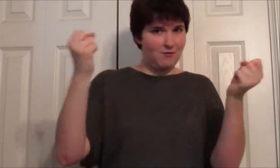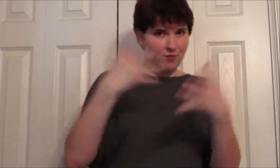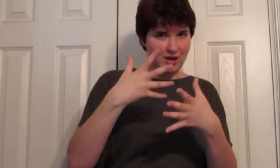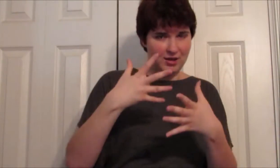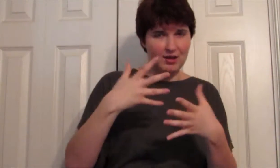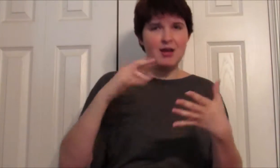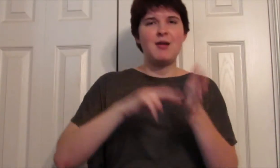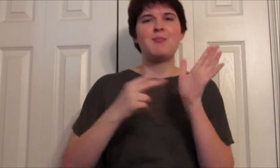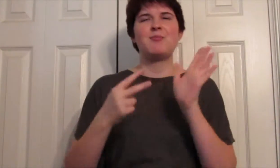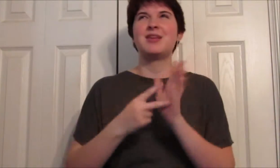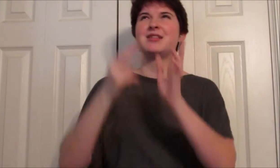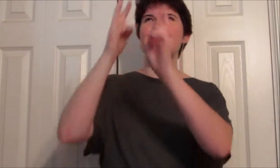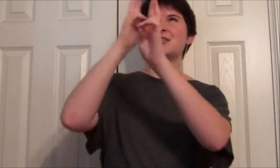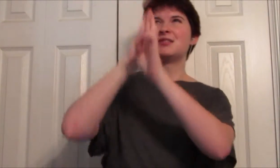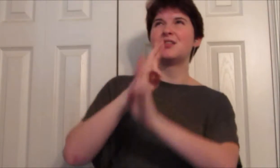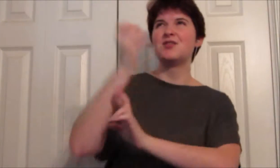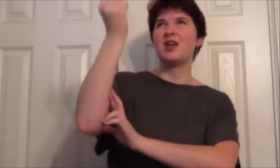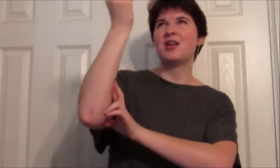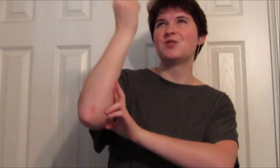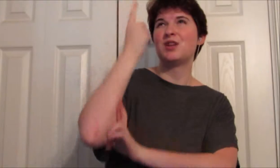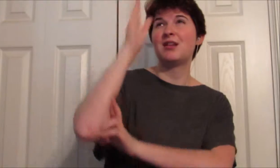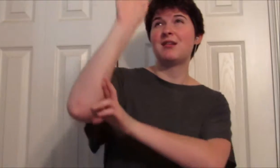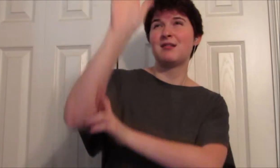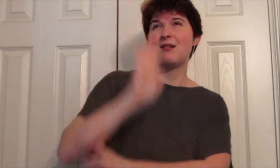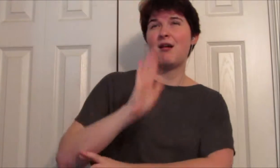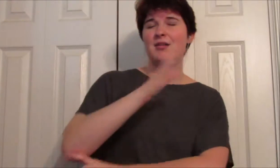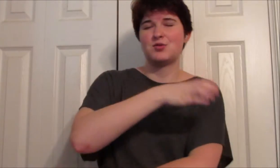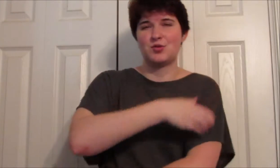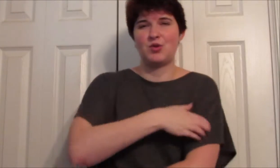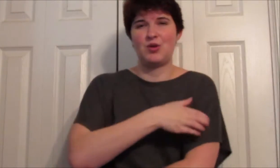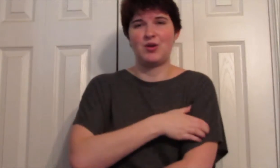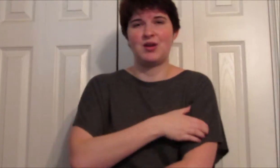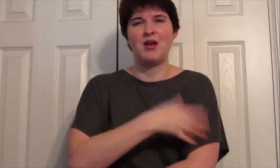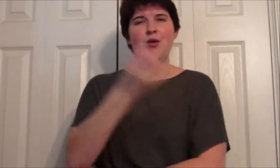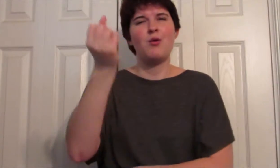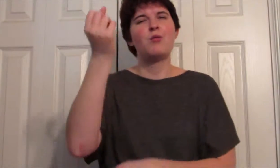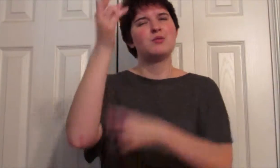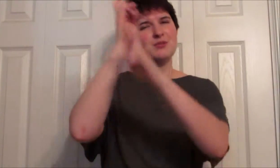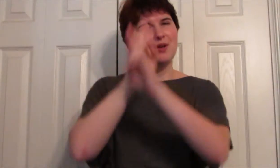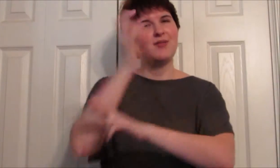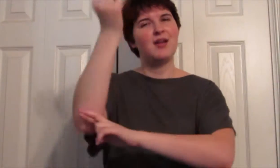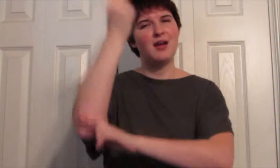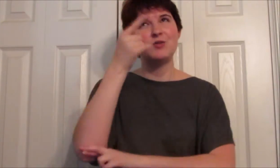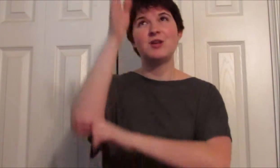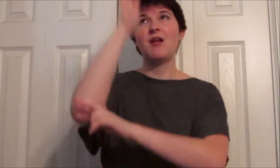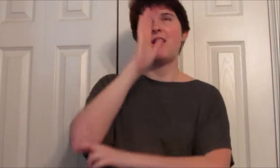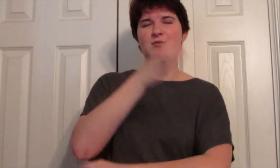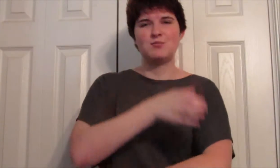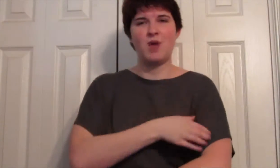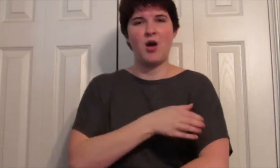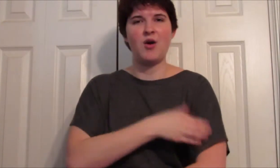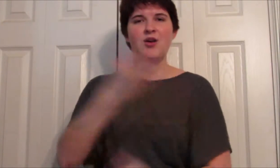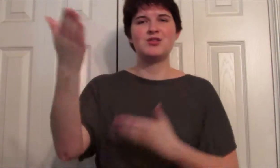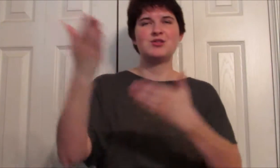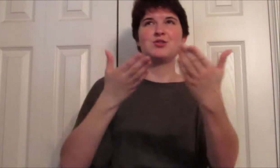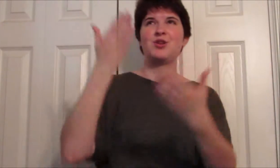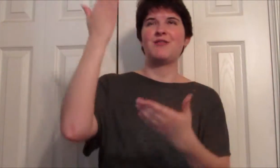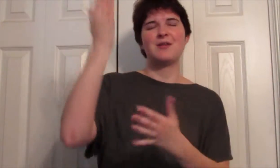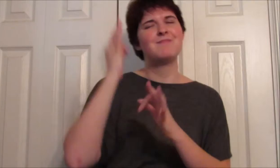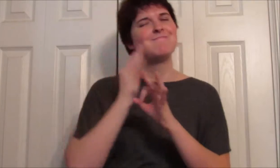have a respectful sense of God's power. Have a respectful sense of God's power. Serve him